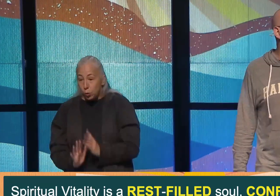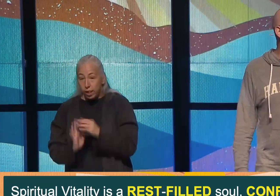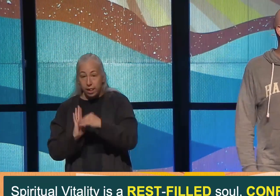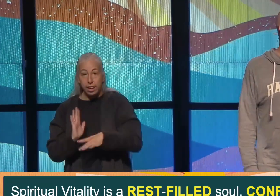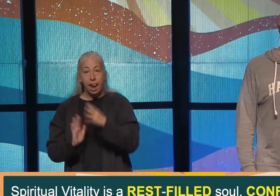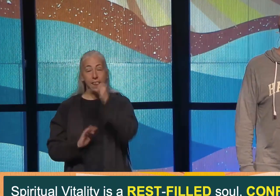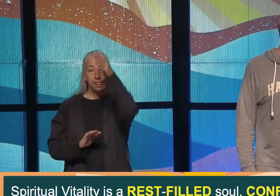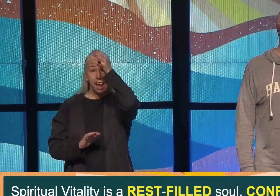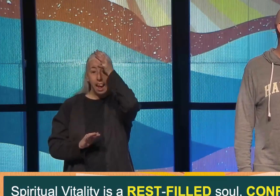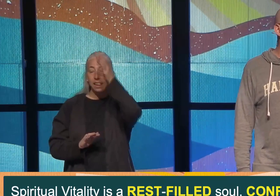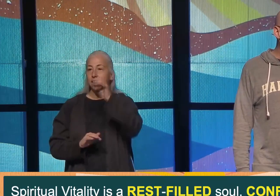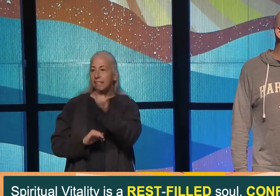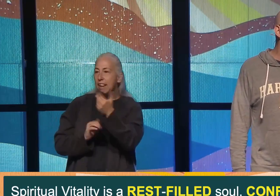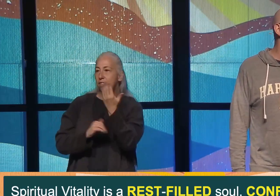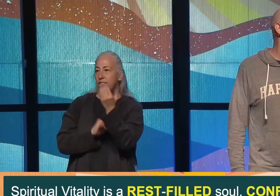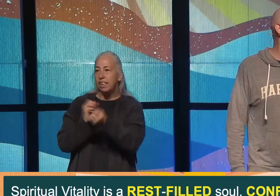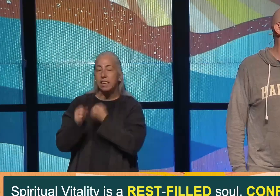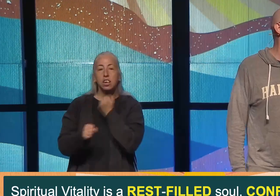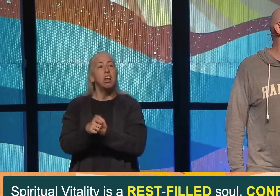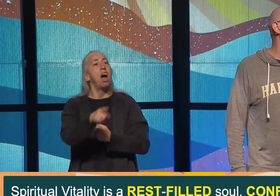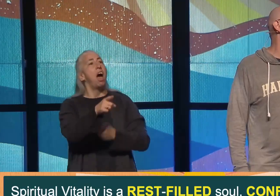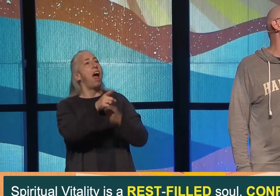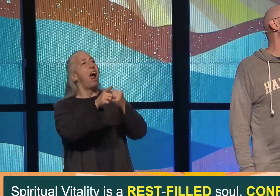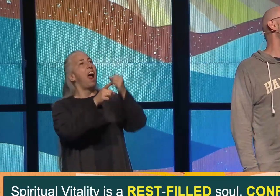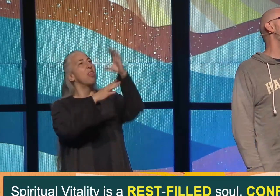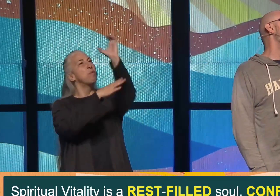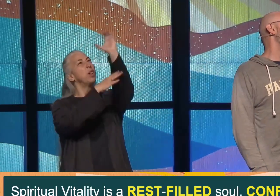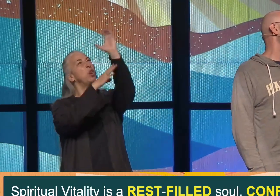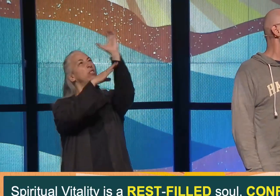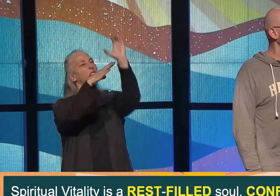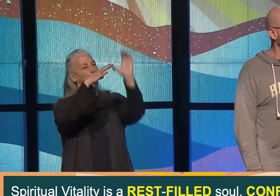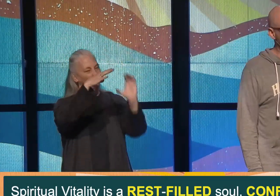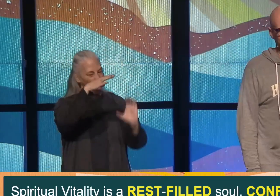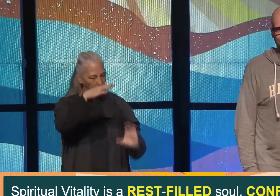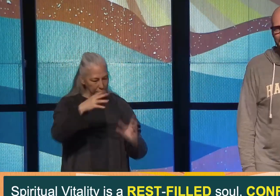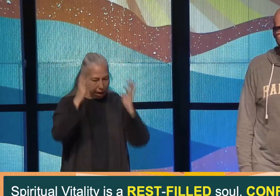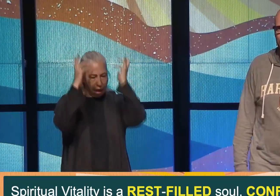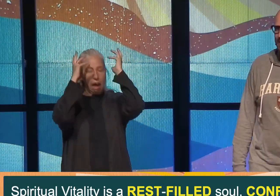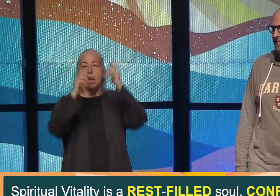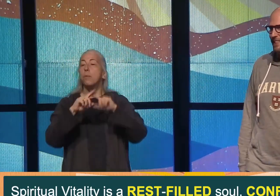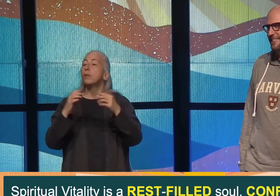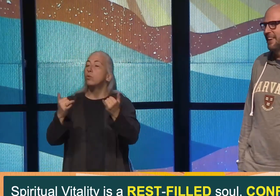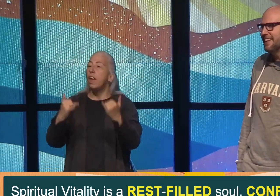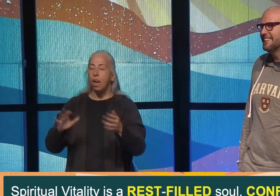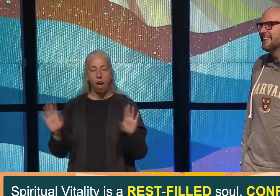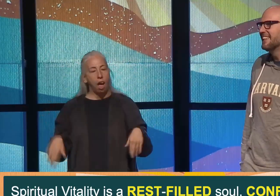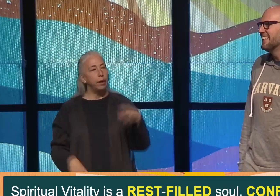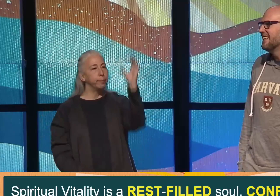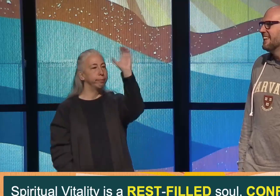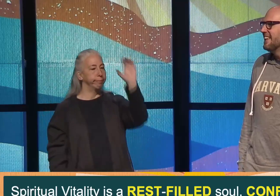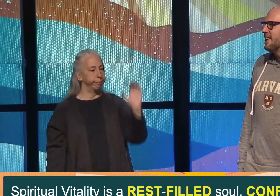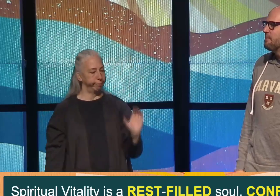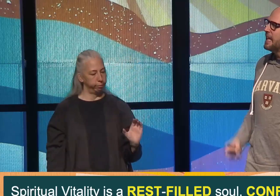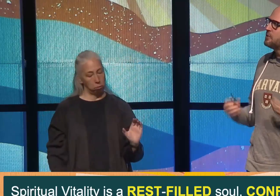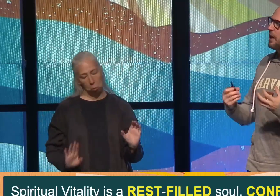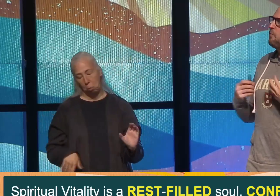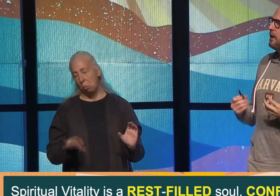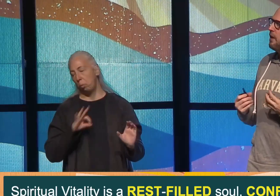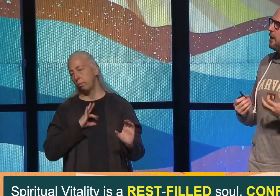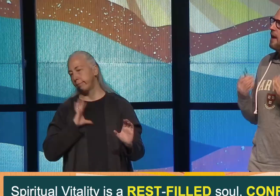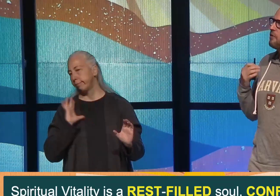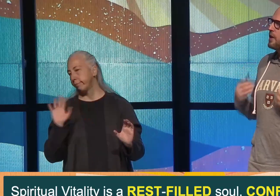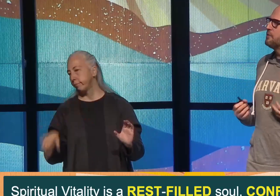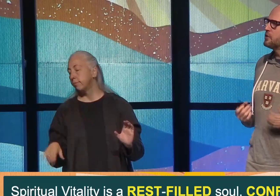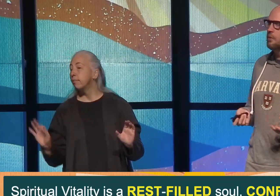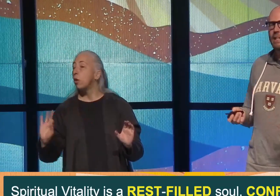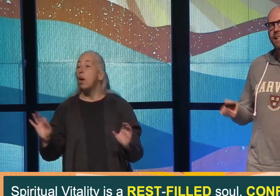been me 10, 15 years ago. Somebody's head's going to roll. These balloons don't have enough helium. It's foolishness, right? But that's what I want.